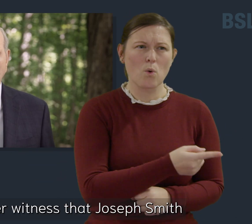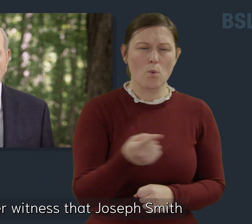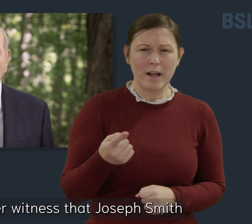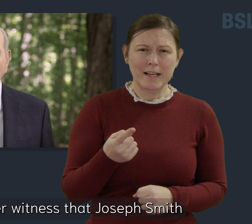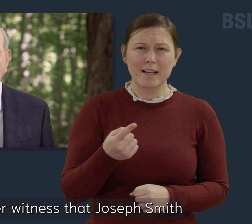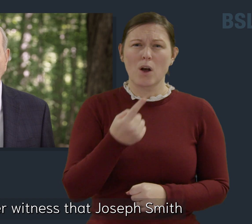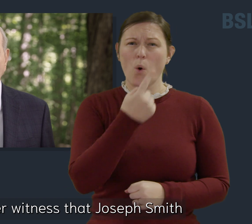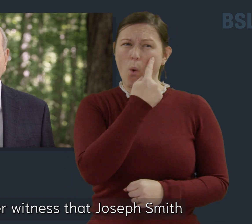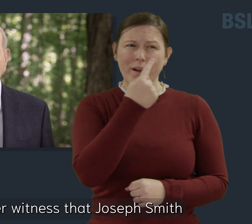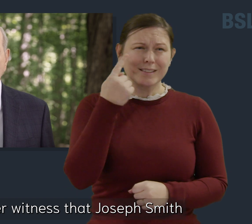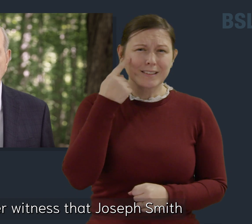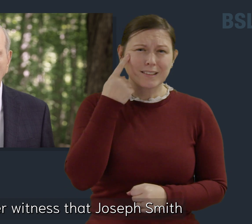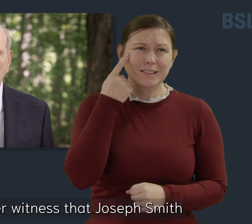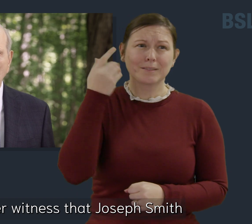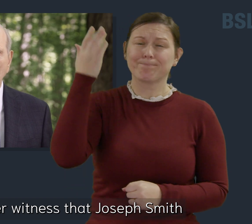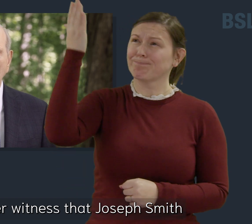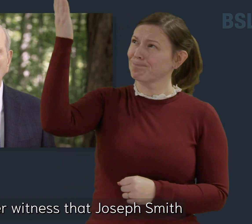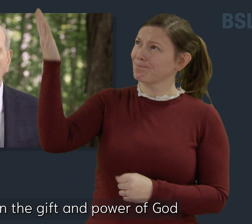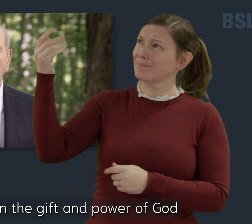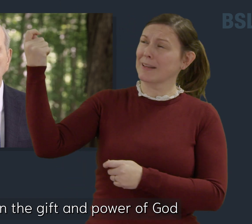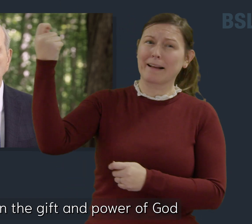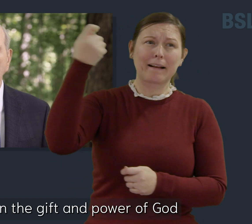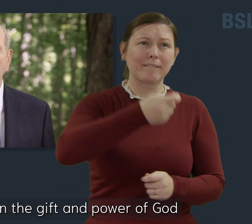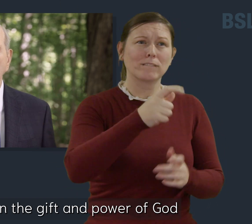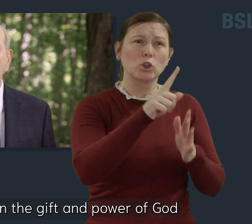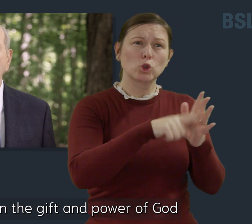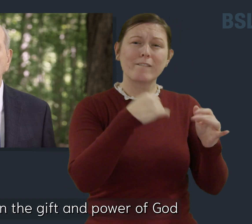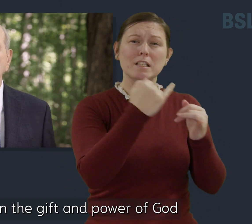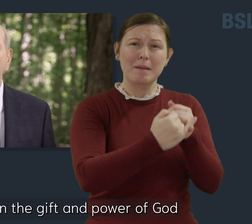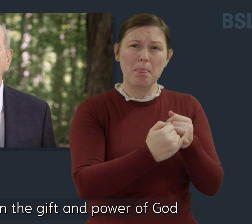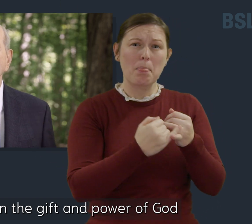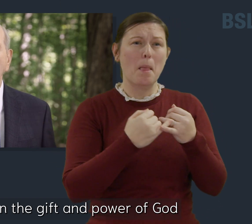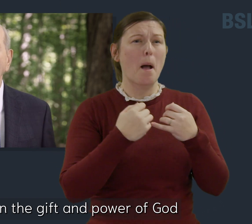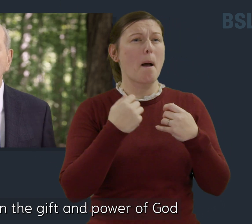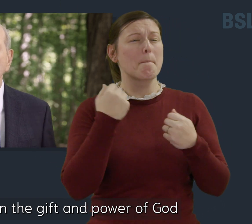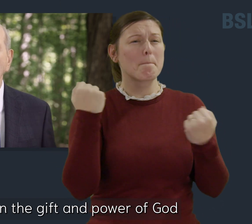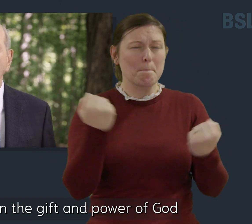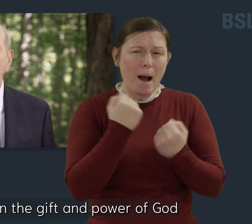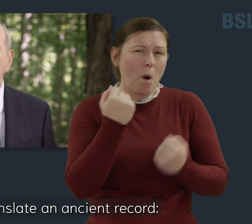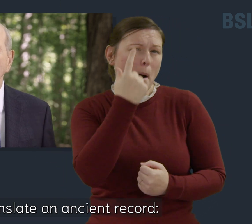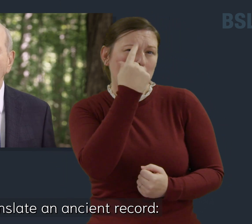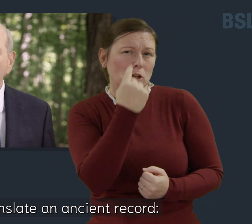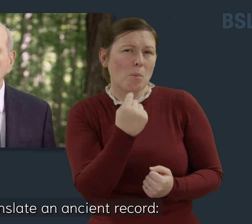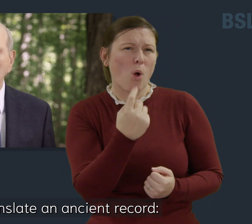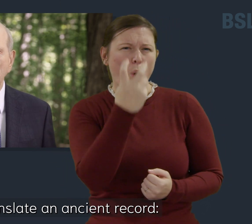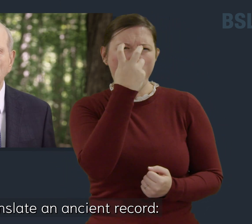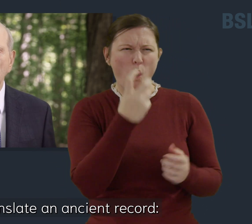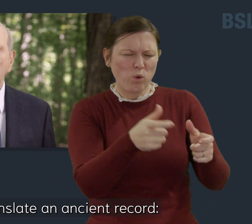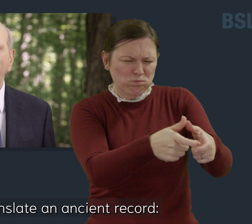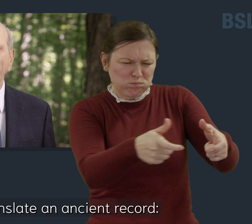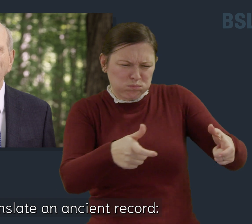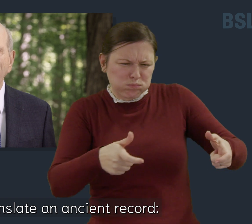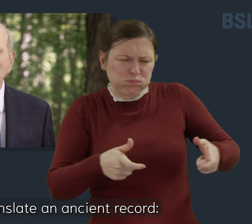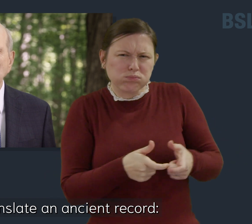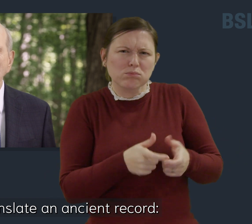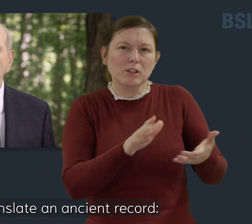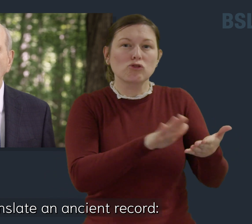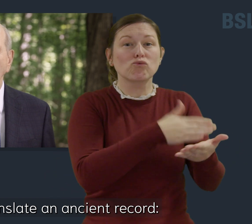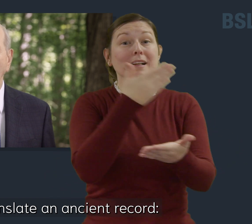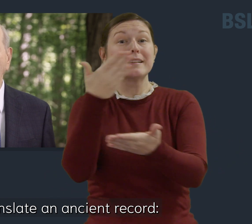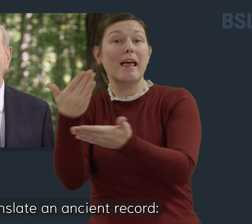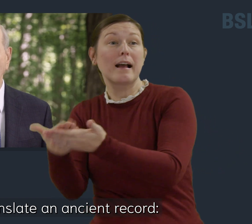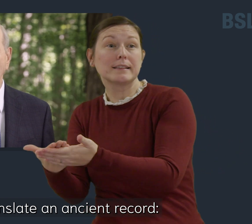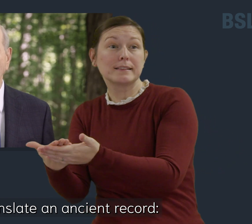We further witness that Joseph Smith was given the gift and power of God to translate an